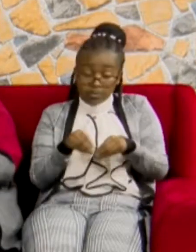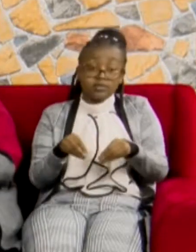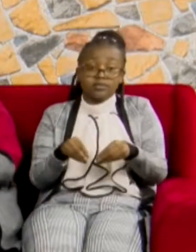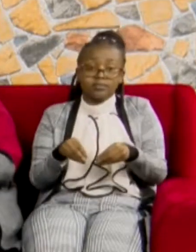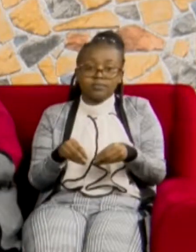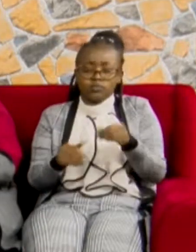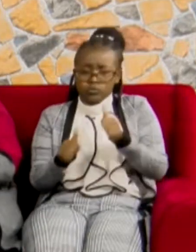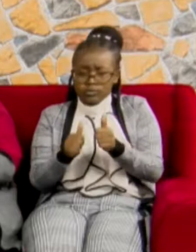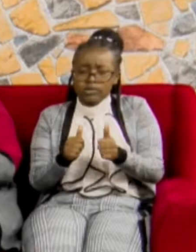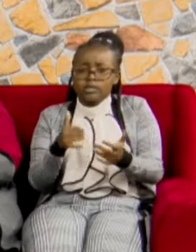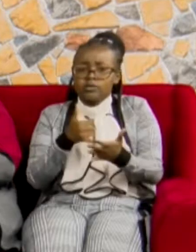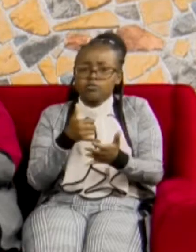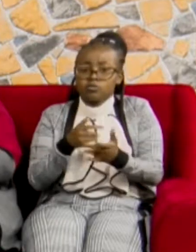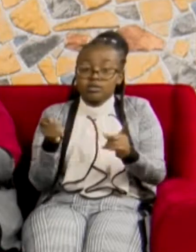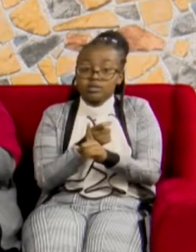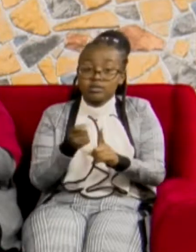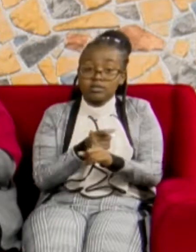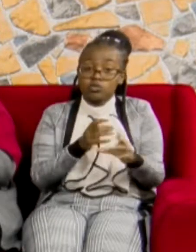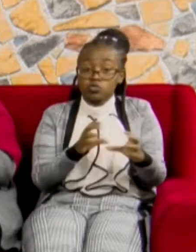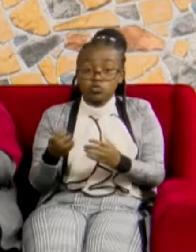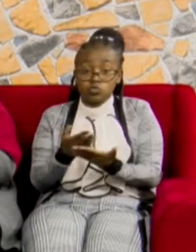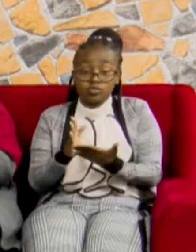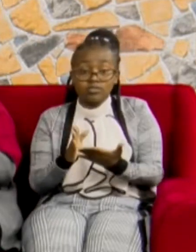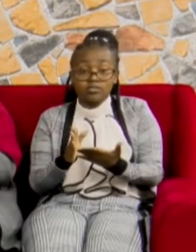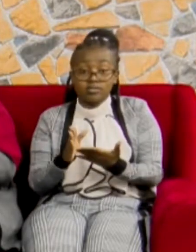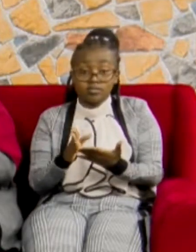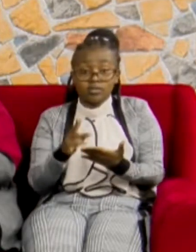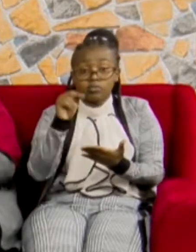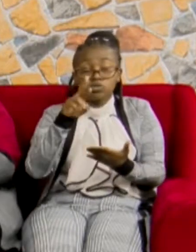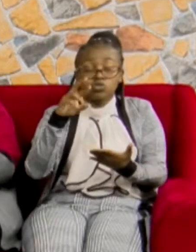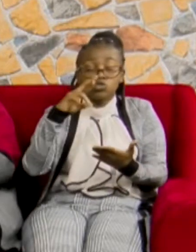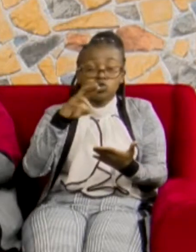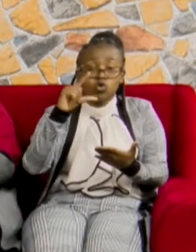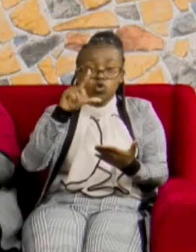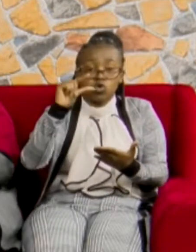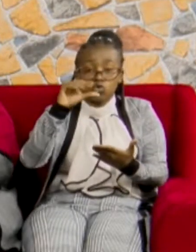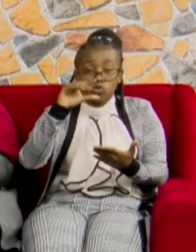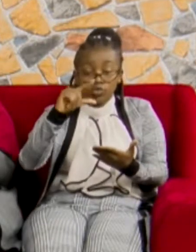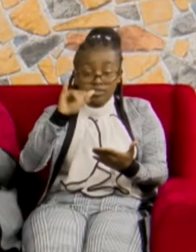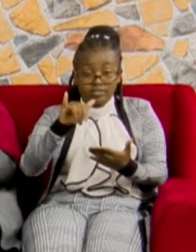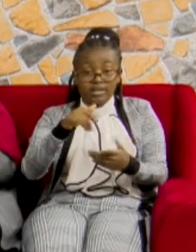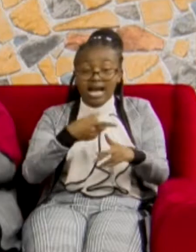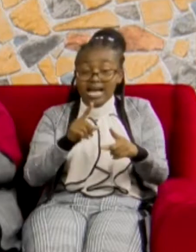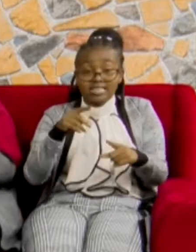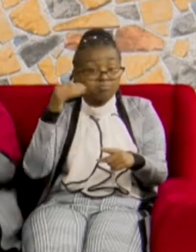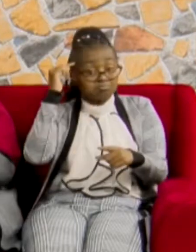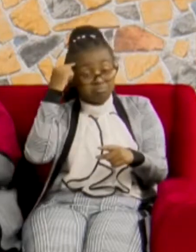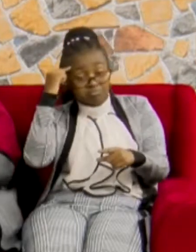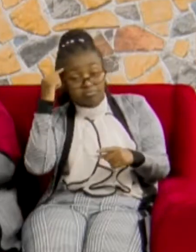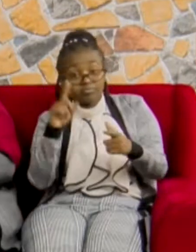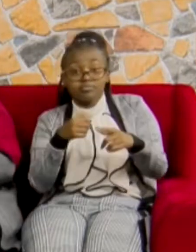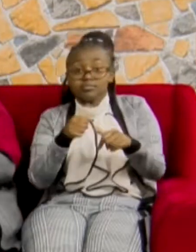what it entails that you're training, you do some rotations in neurology, you do some in psychiatry, others in